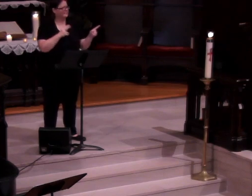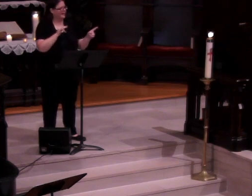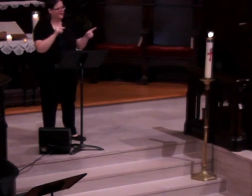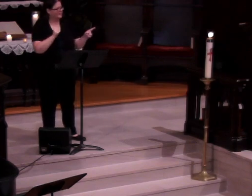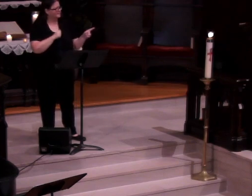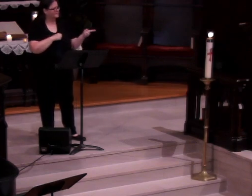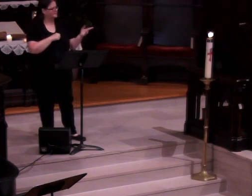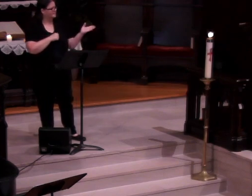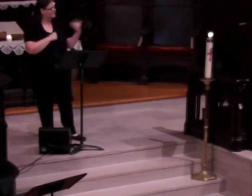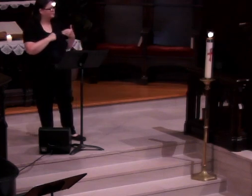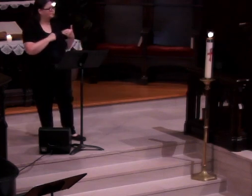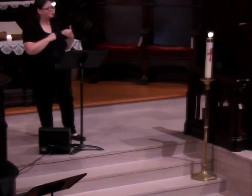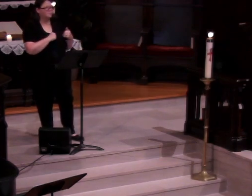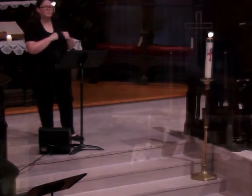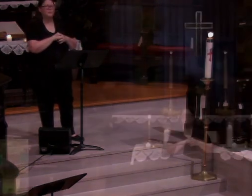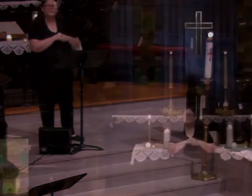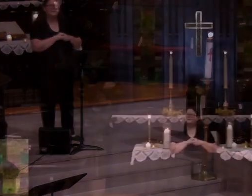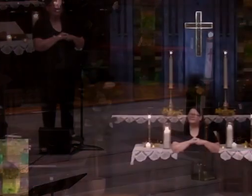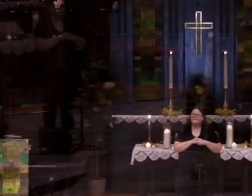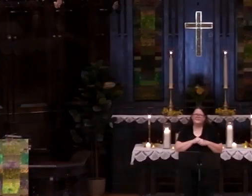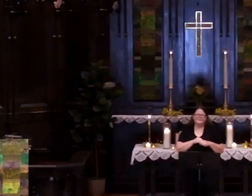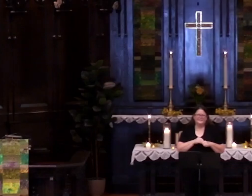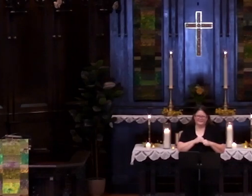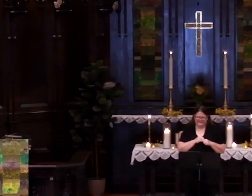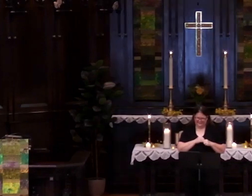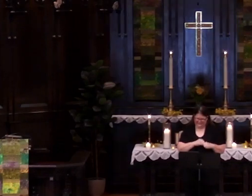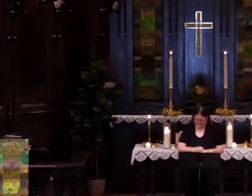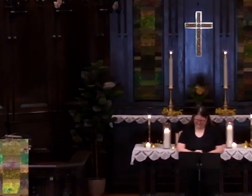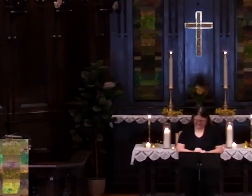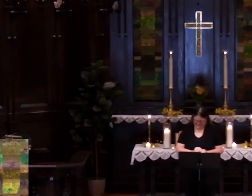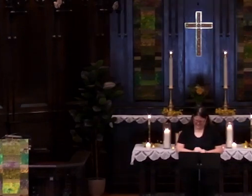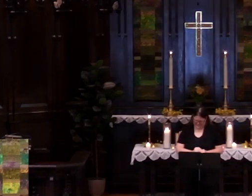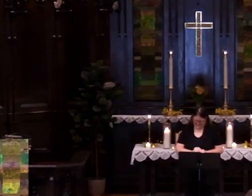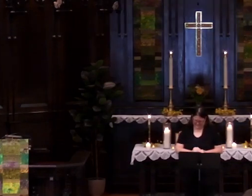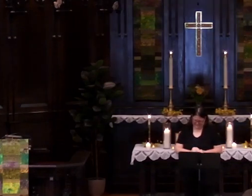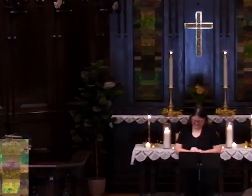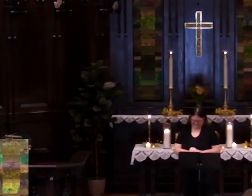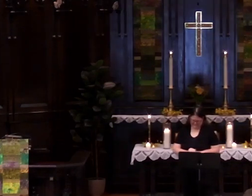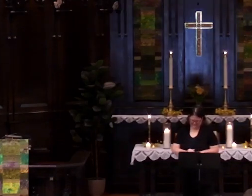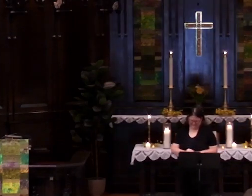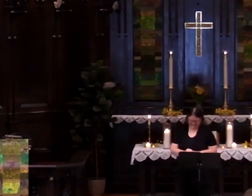would come up, please. That would be amazing.